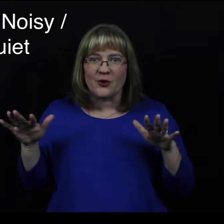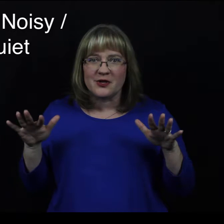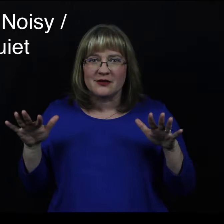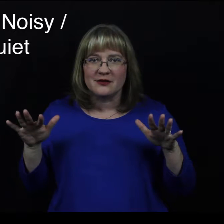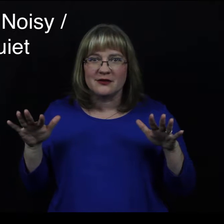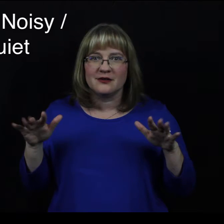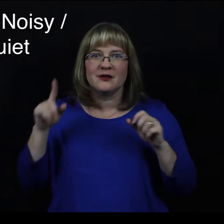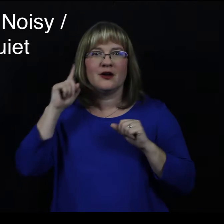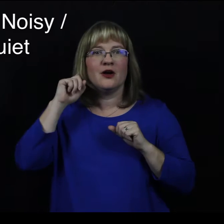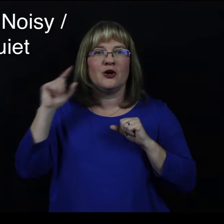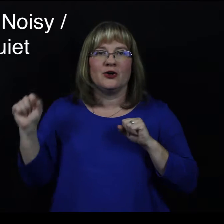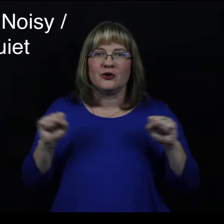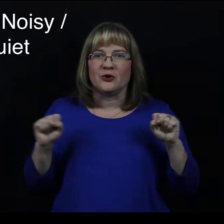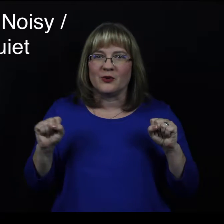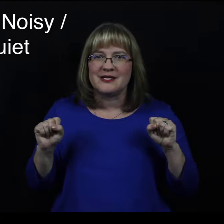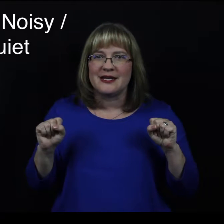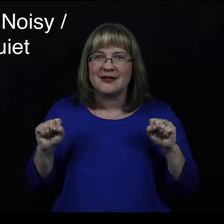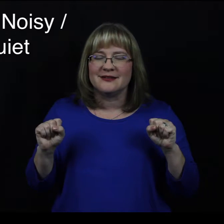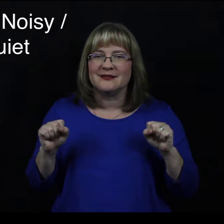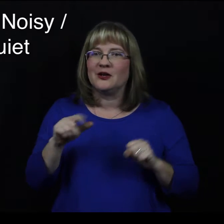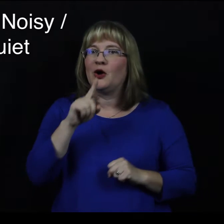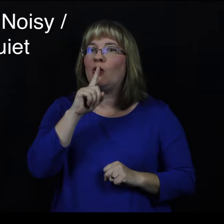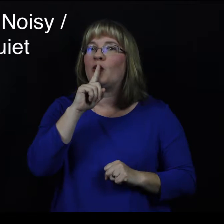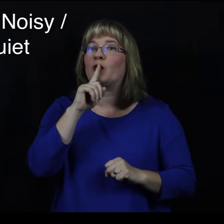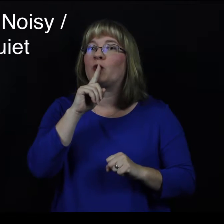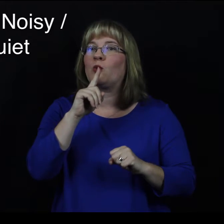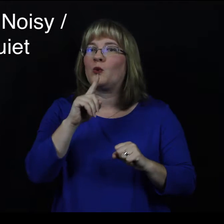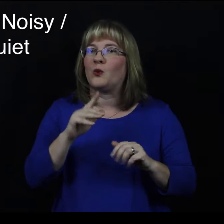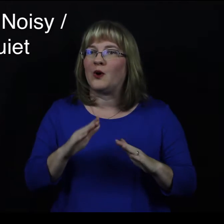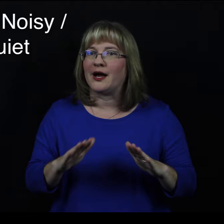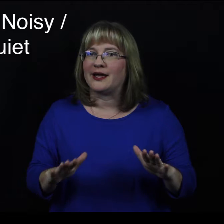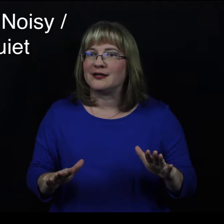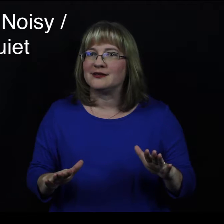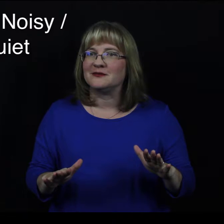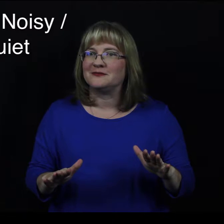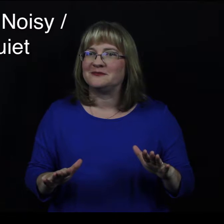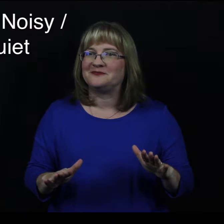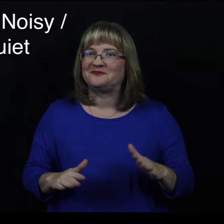Loud, noisy, or quiet.